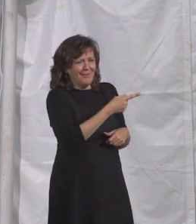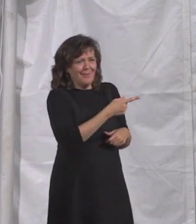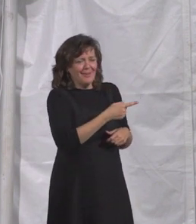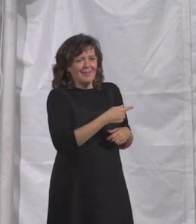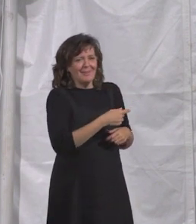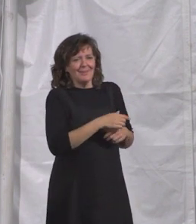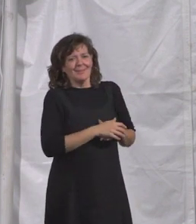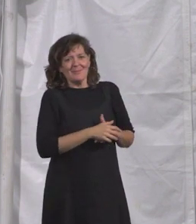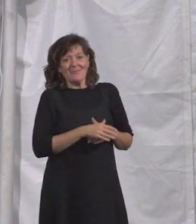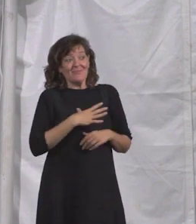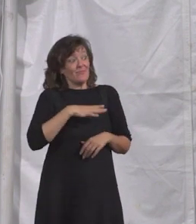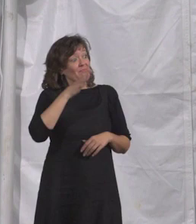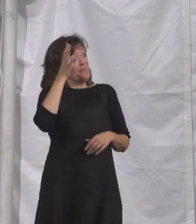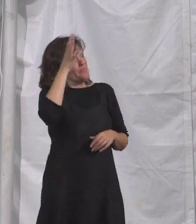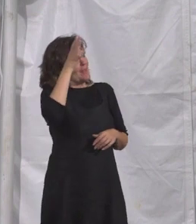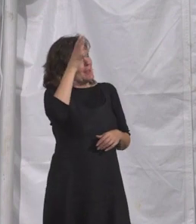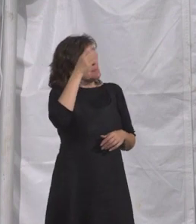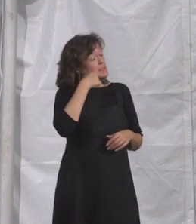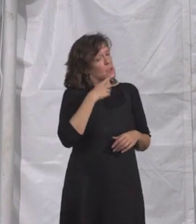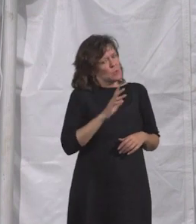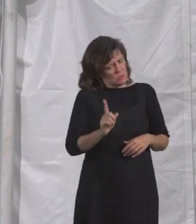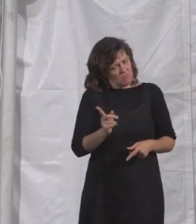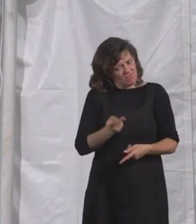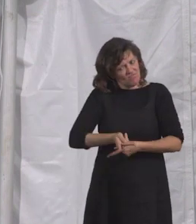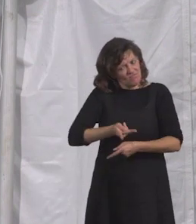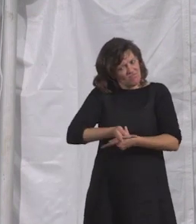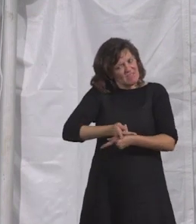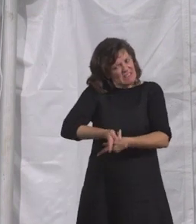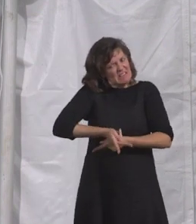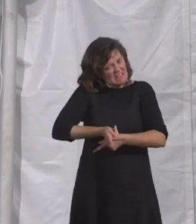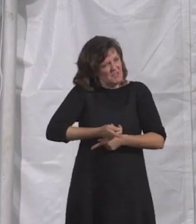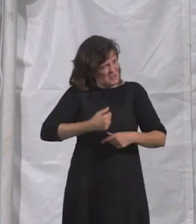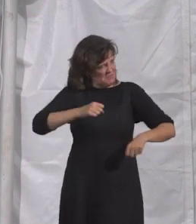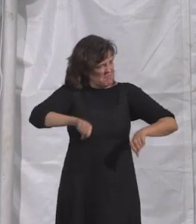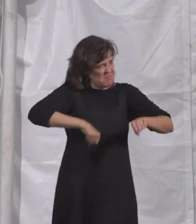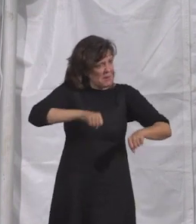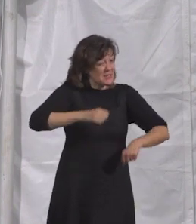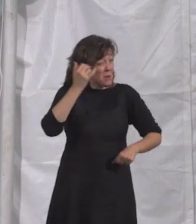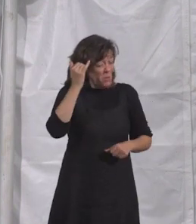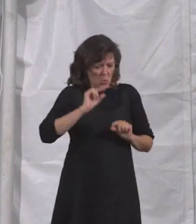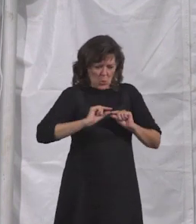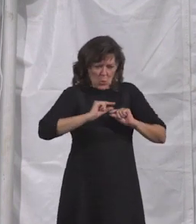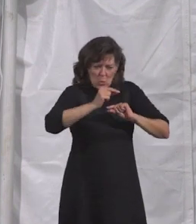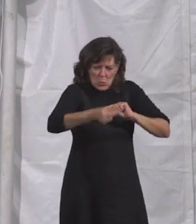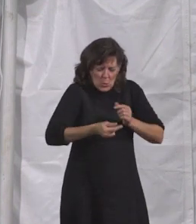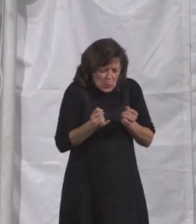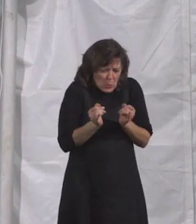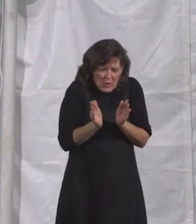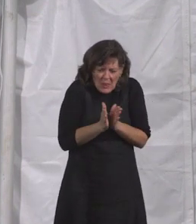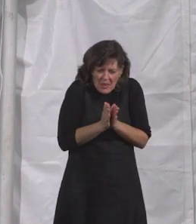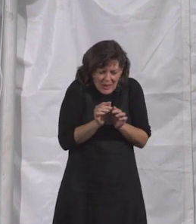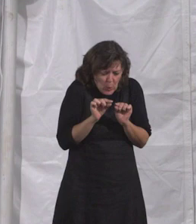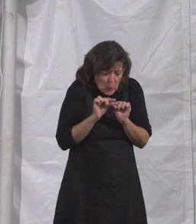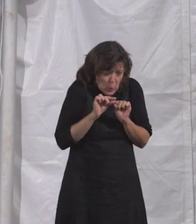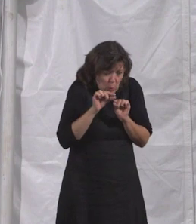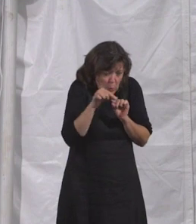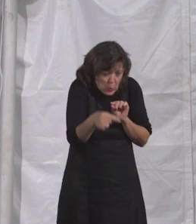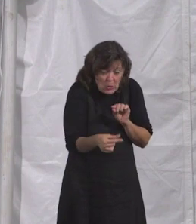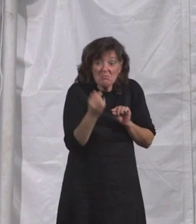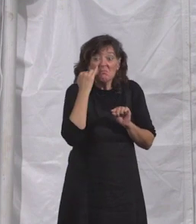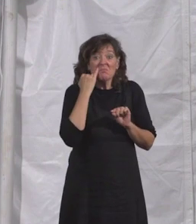So my dad said to me, "You have to be careful on those bicycles because those tires are razor thin. And if you hit a